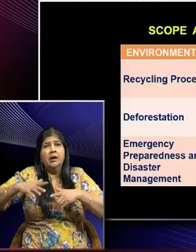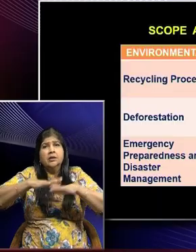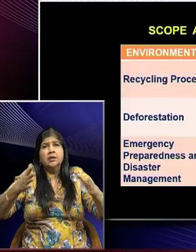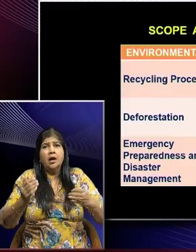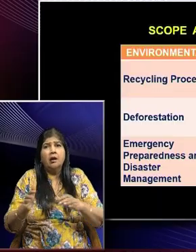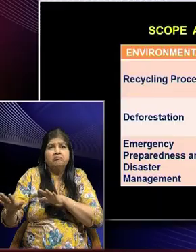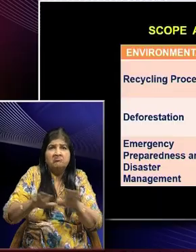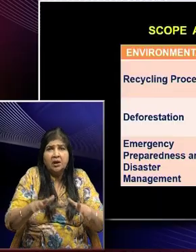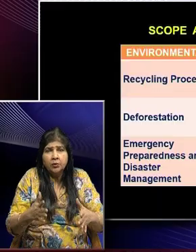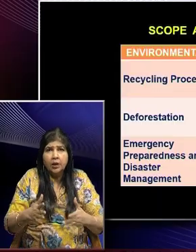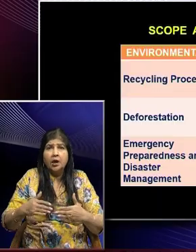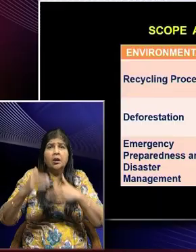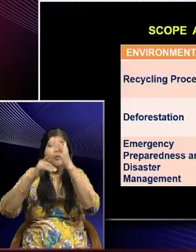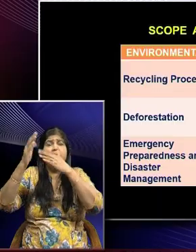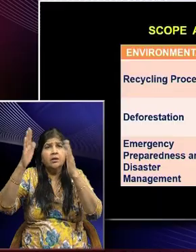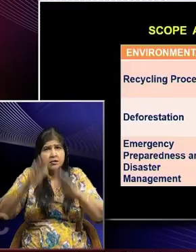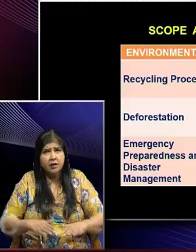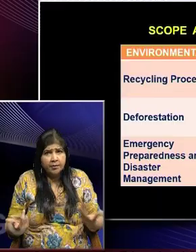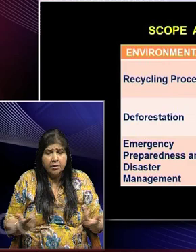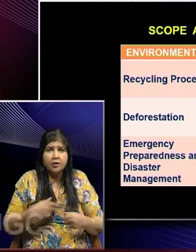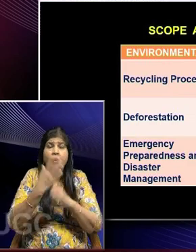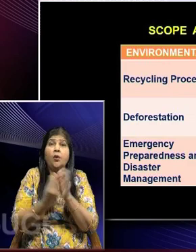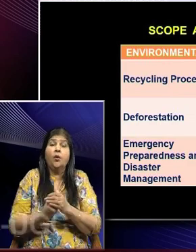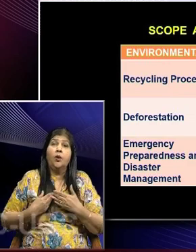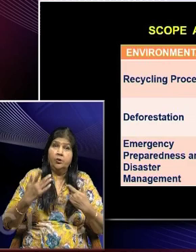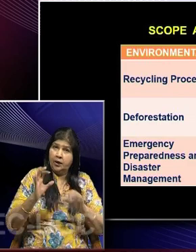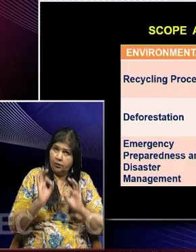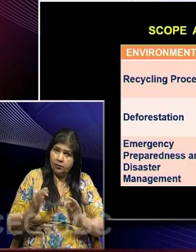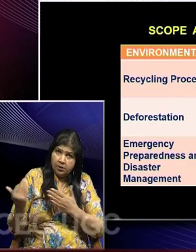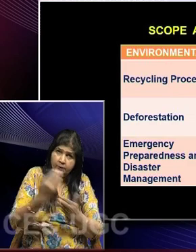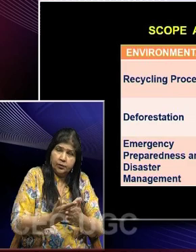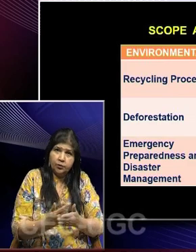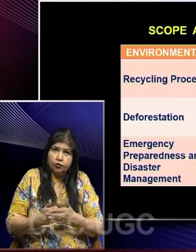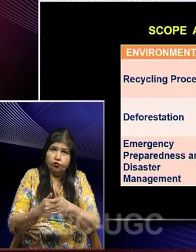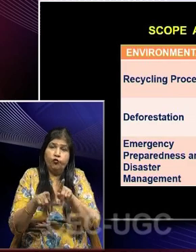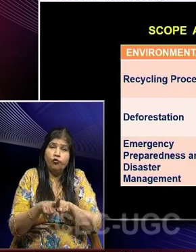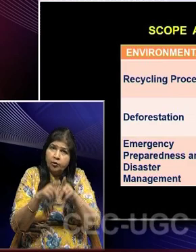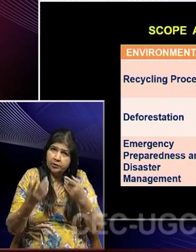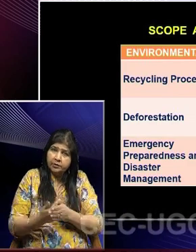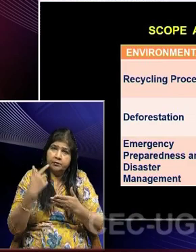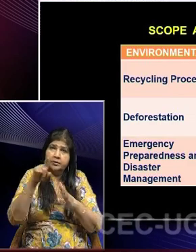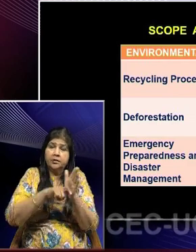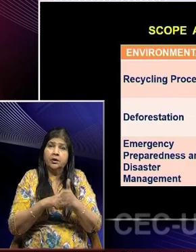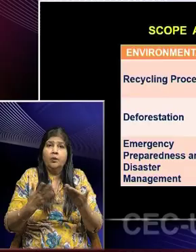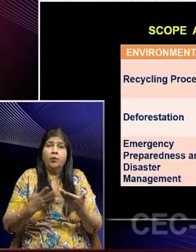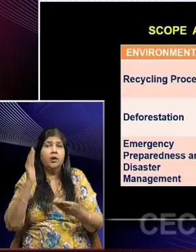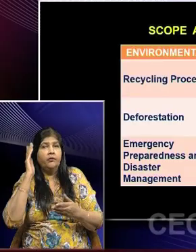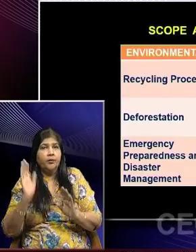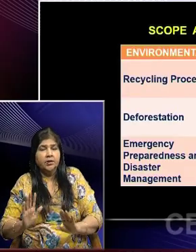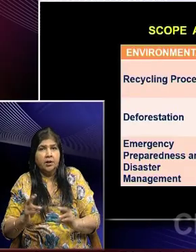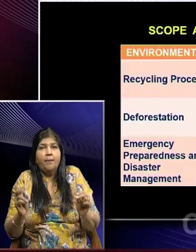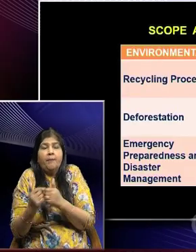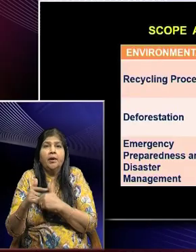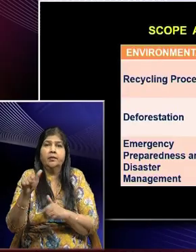calamities which may which may come to us without any information, and to what extent we are prepared for